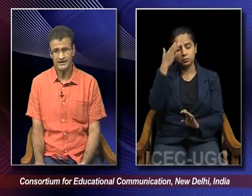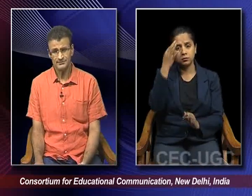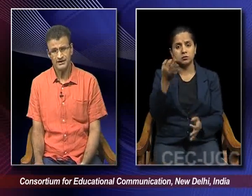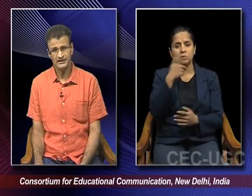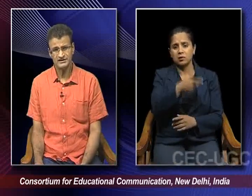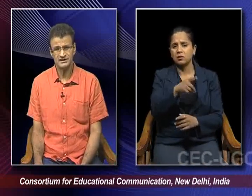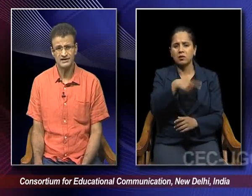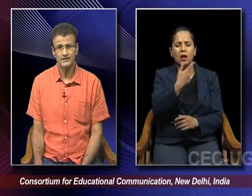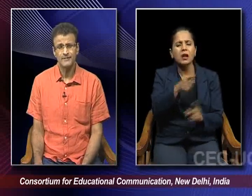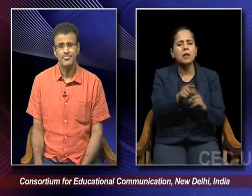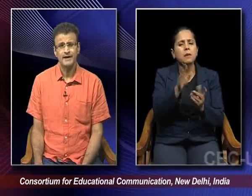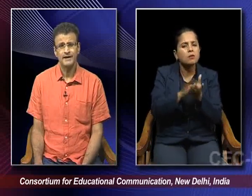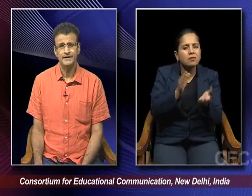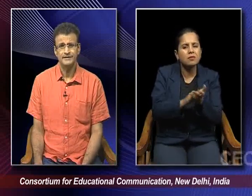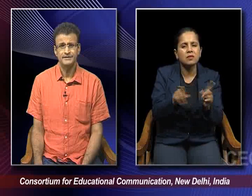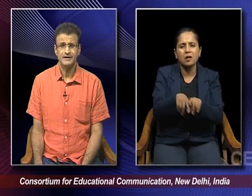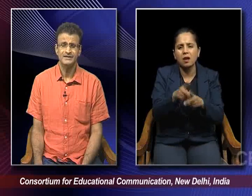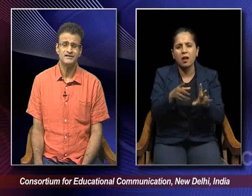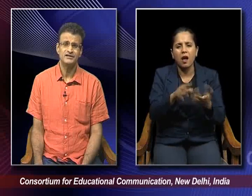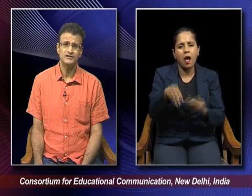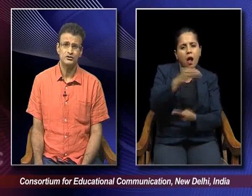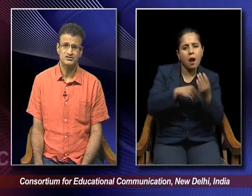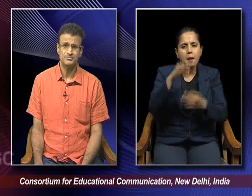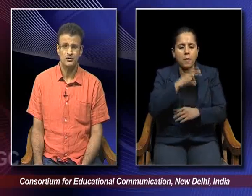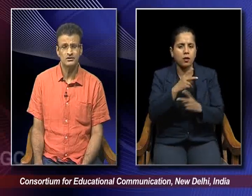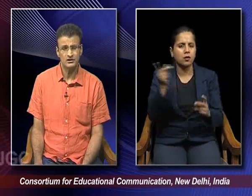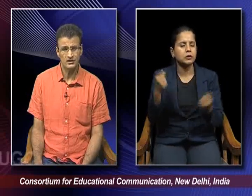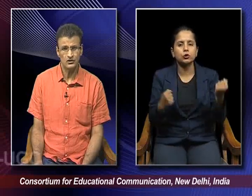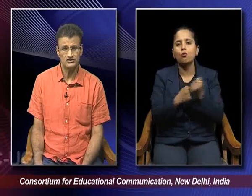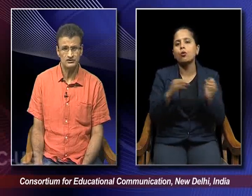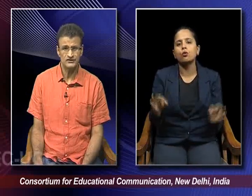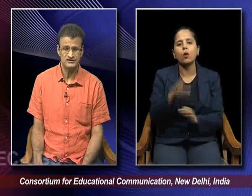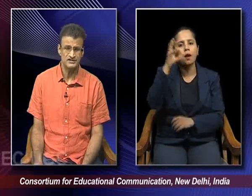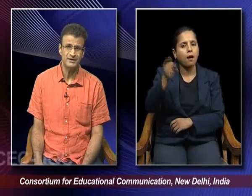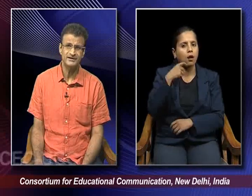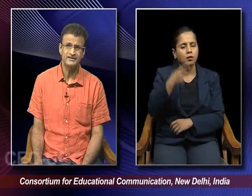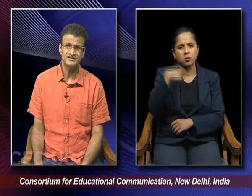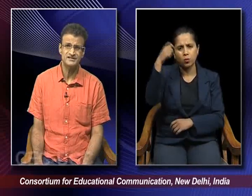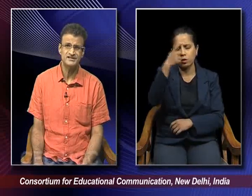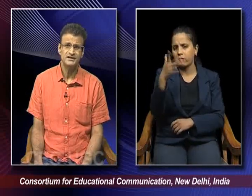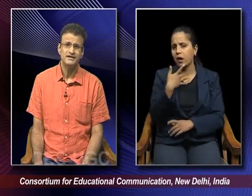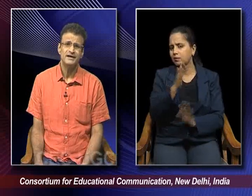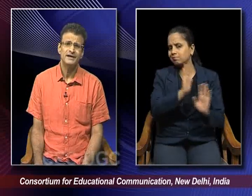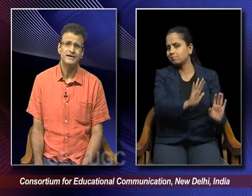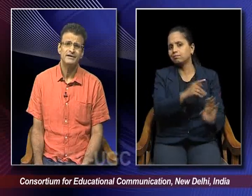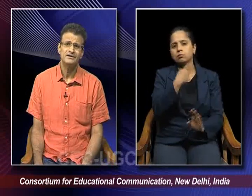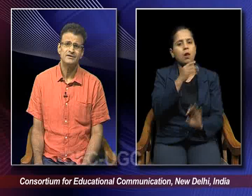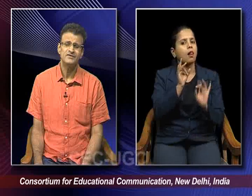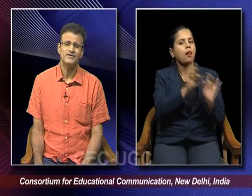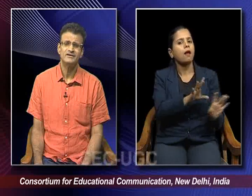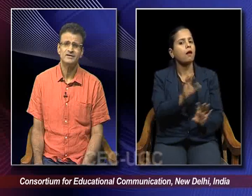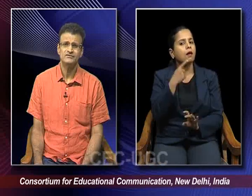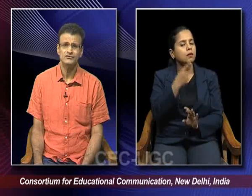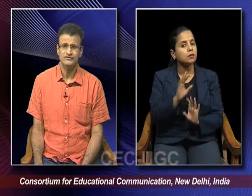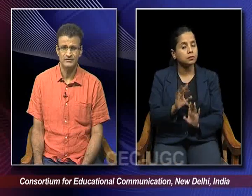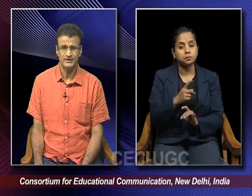like gambling, etc. And Gandhi did not support the cause of cinema in that sense. And we